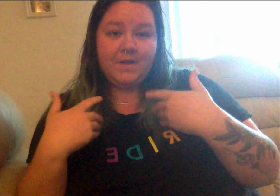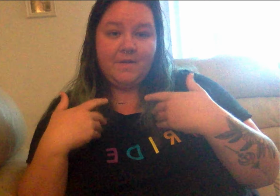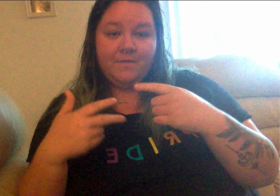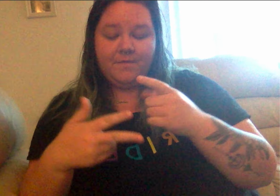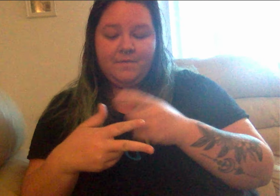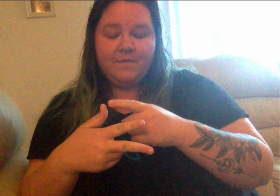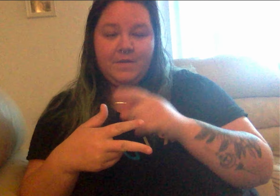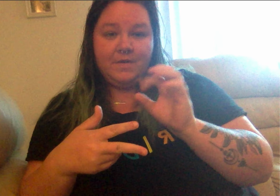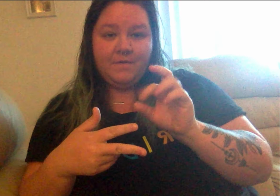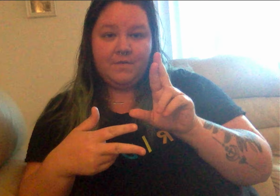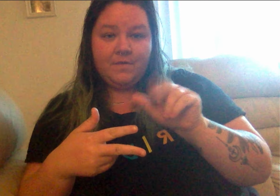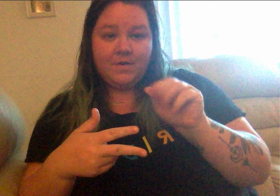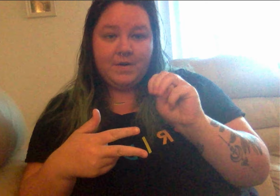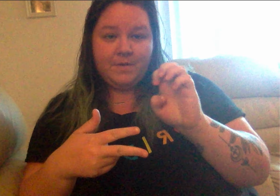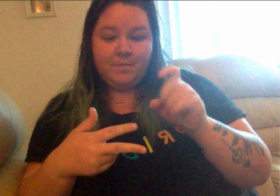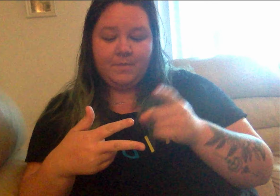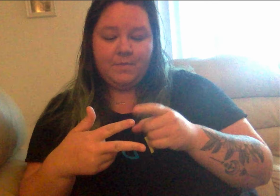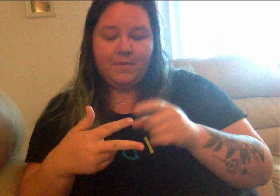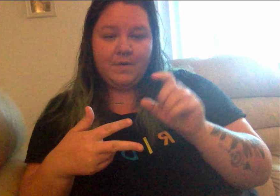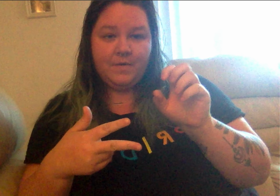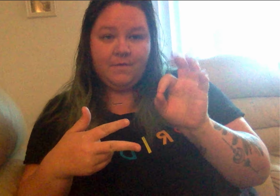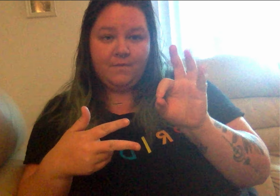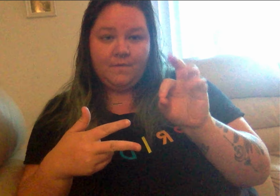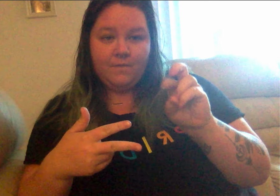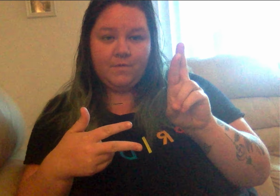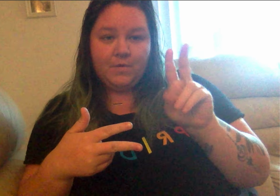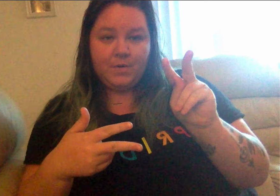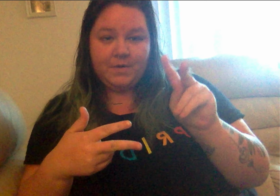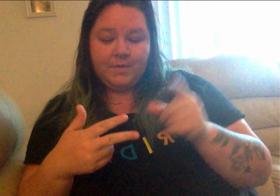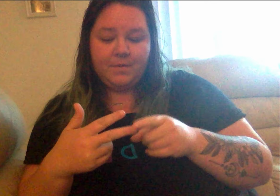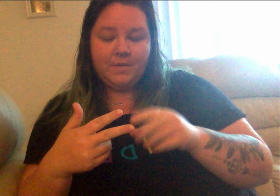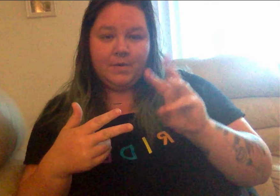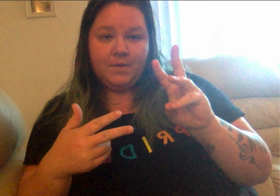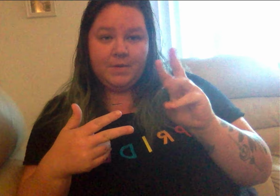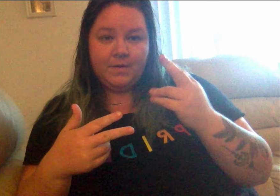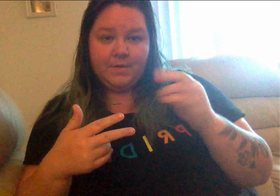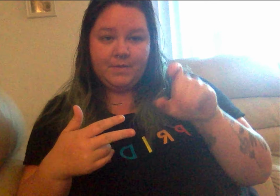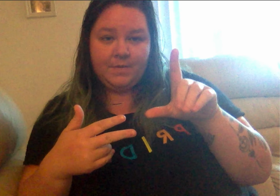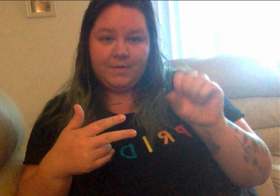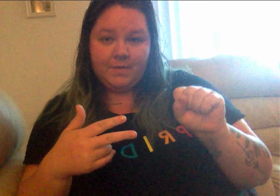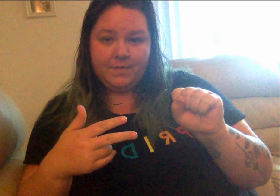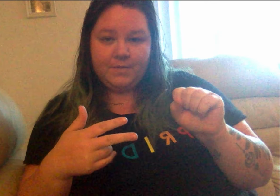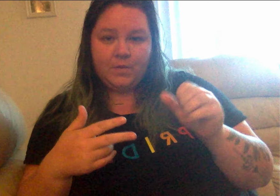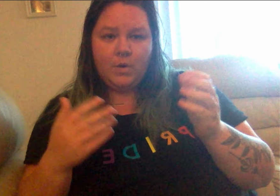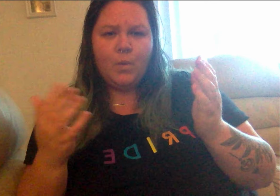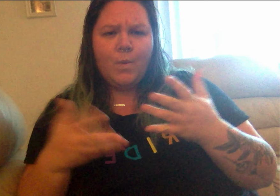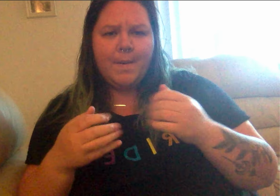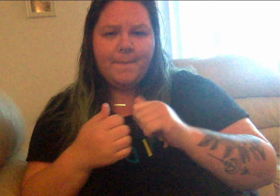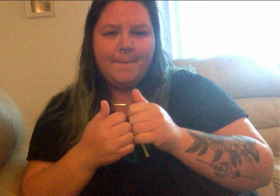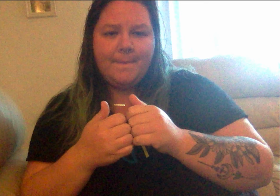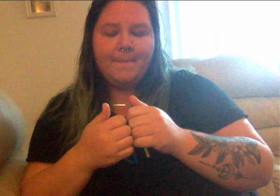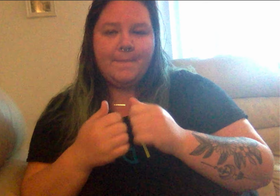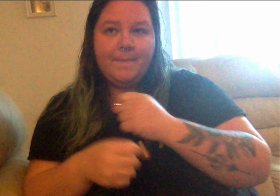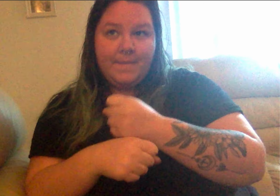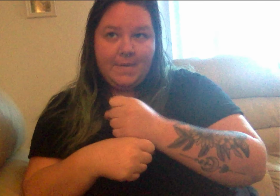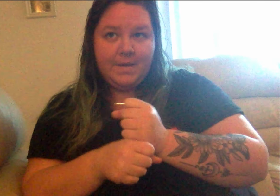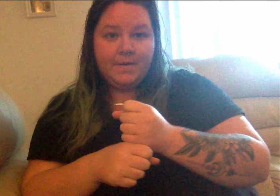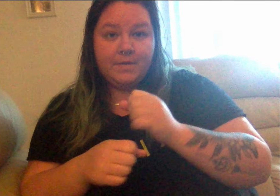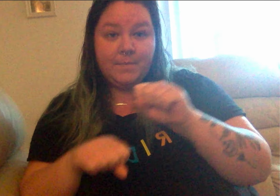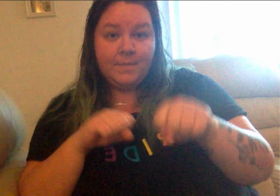frame, the fork, and the wheels. What drives the bike is referred to as a